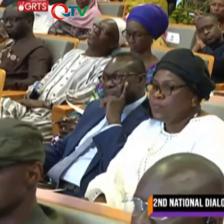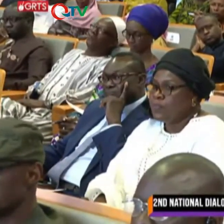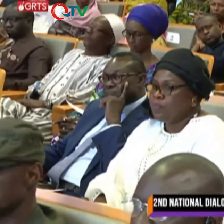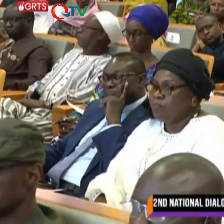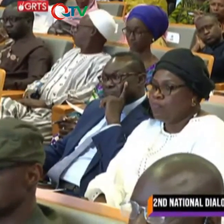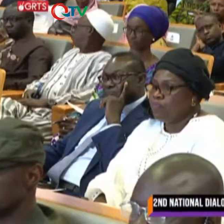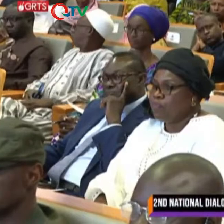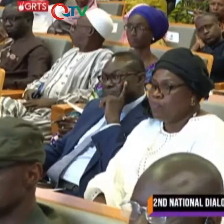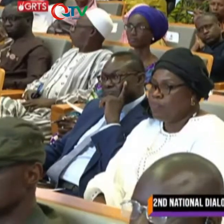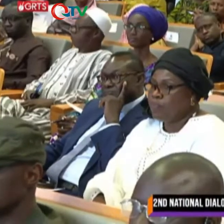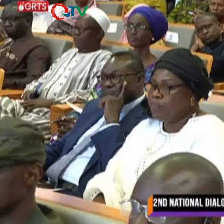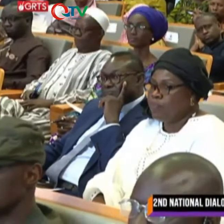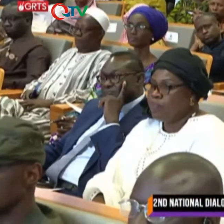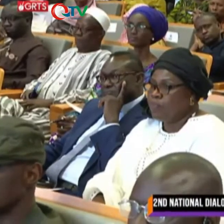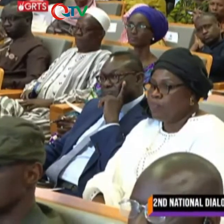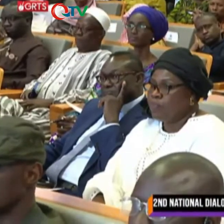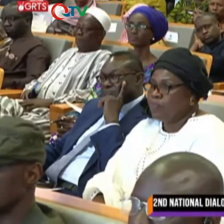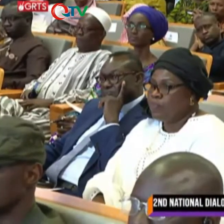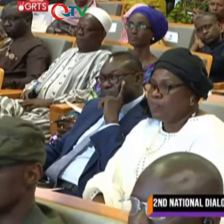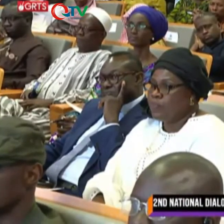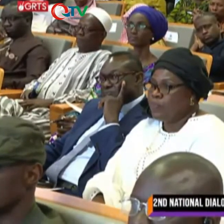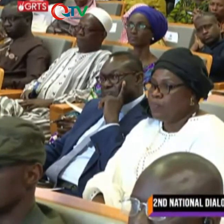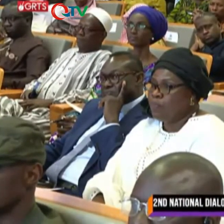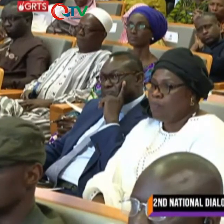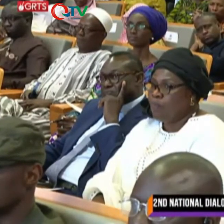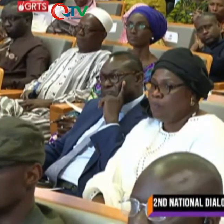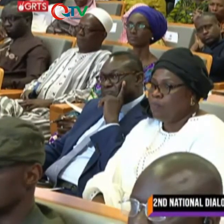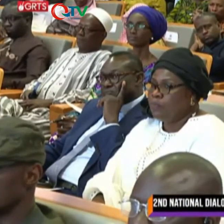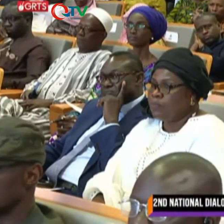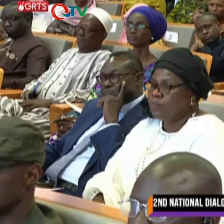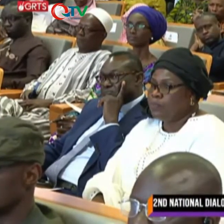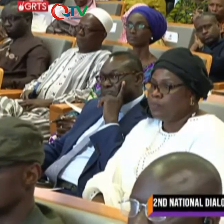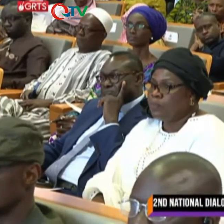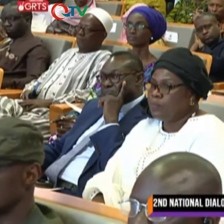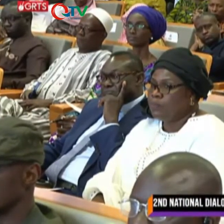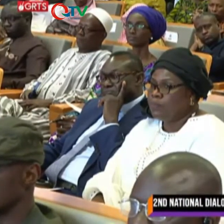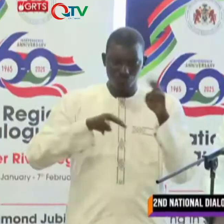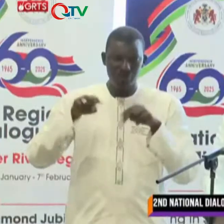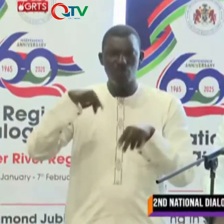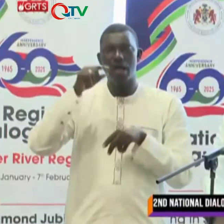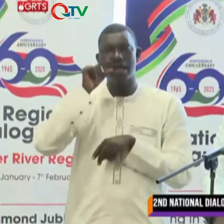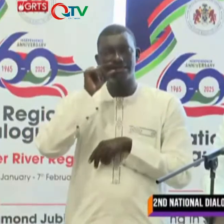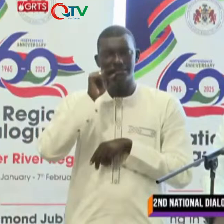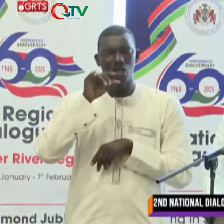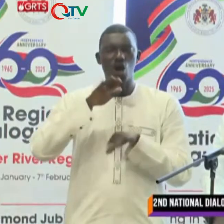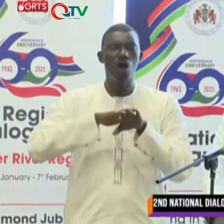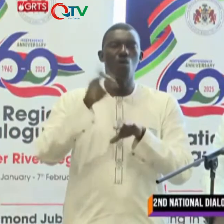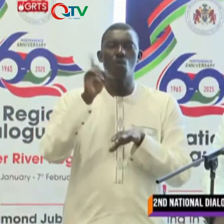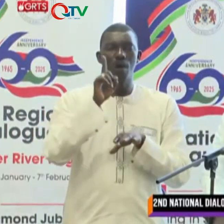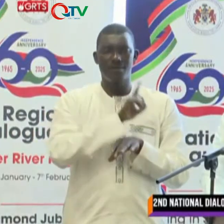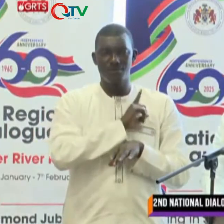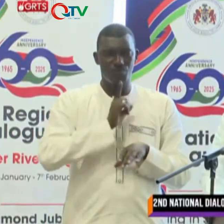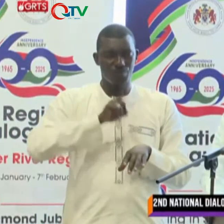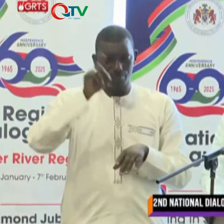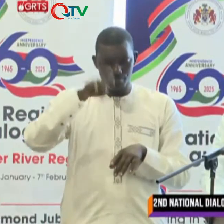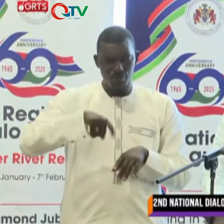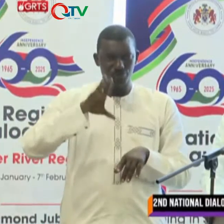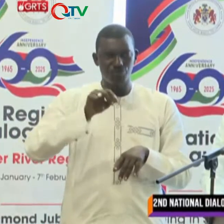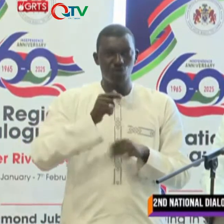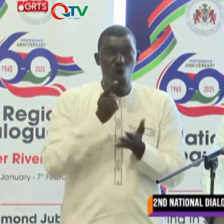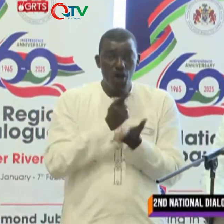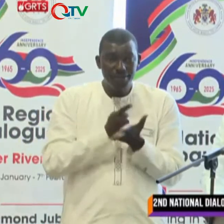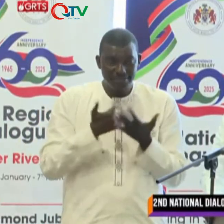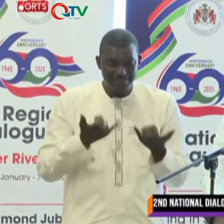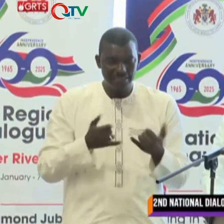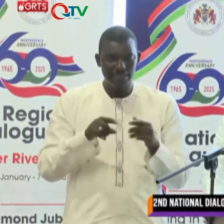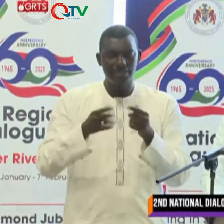These thoughts should motivate us to begin the search for answers on what we must do urgently in the coming